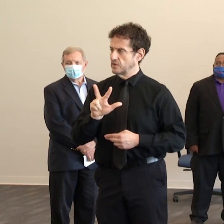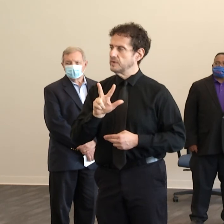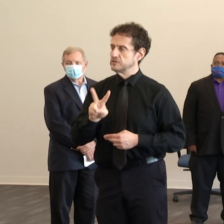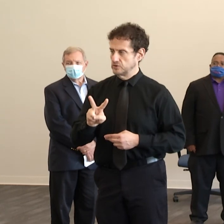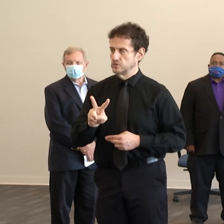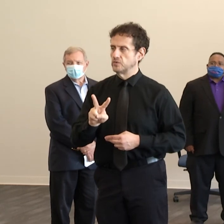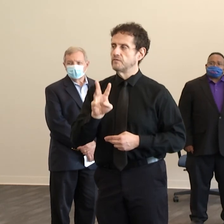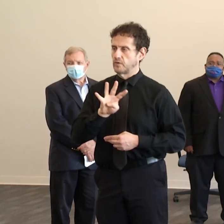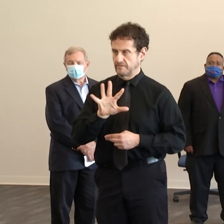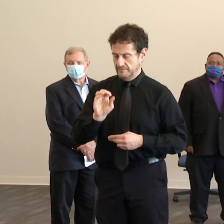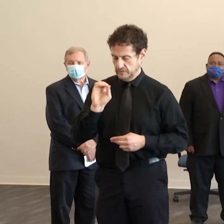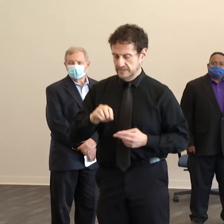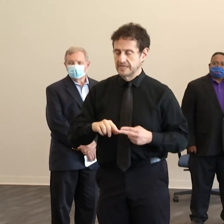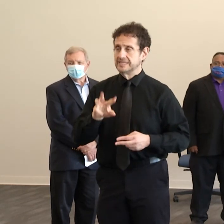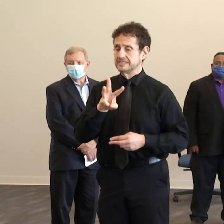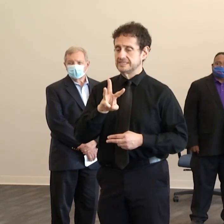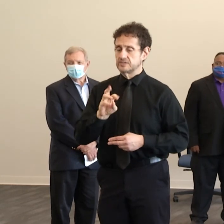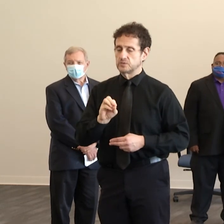60628 at 51.